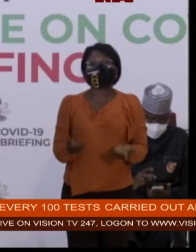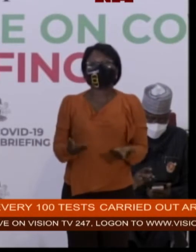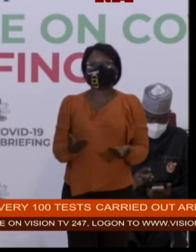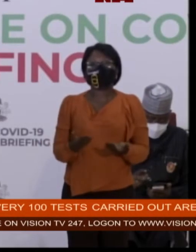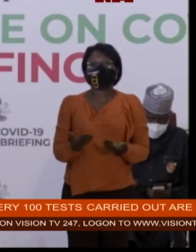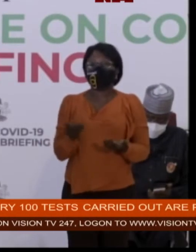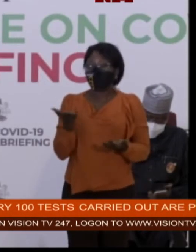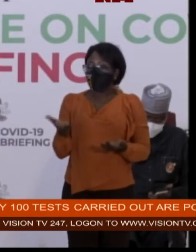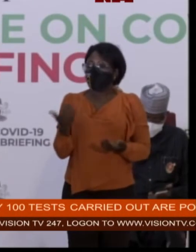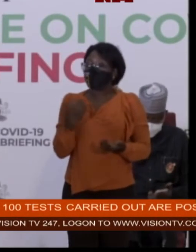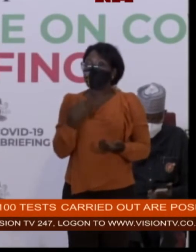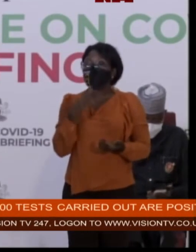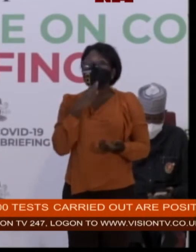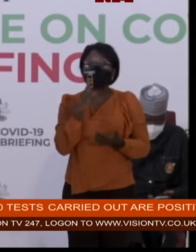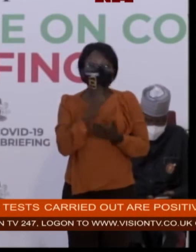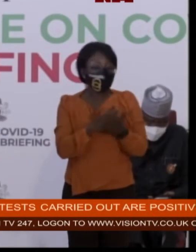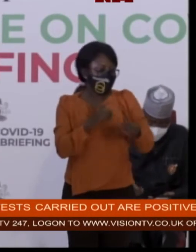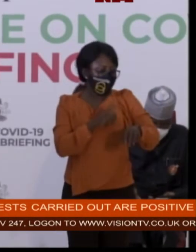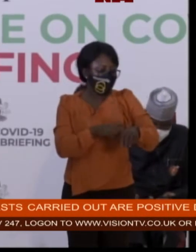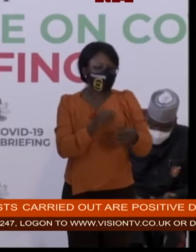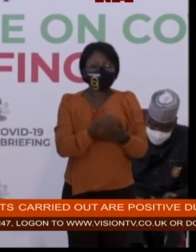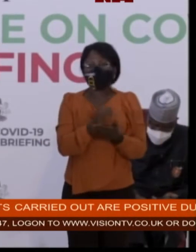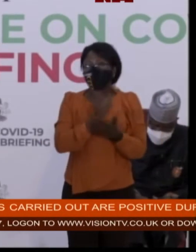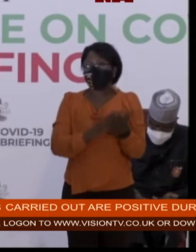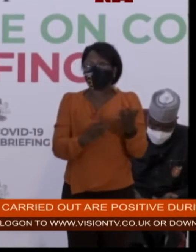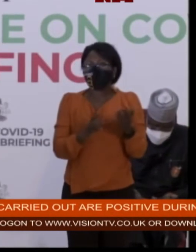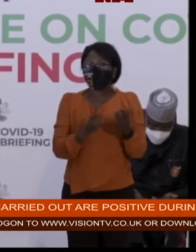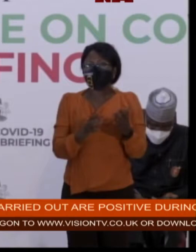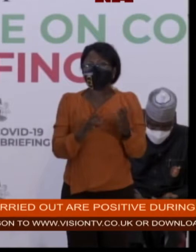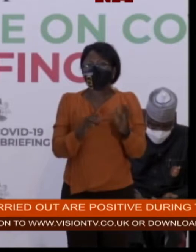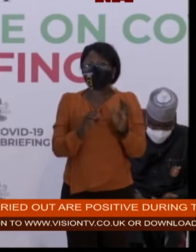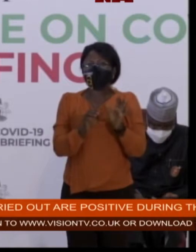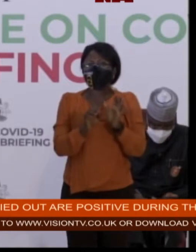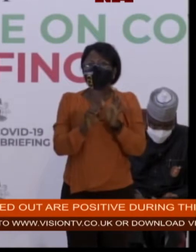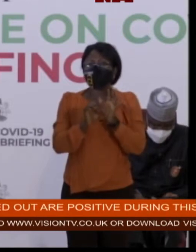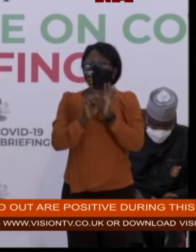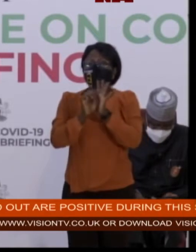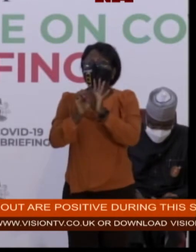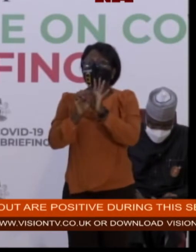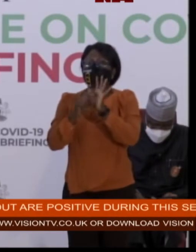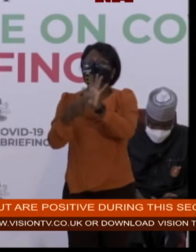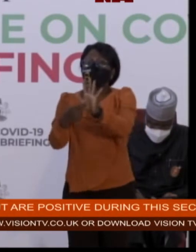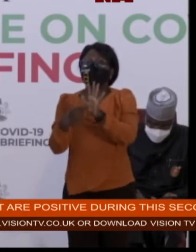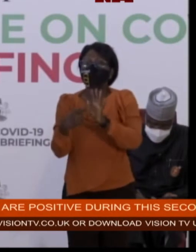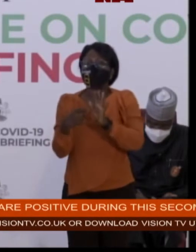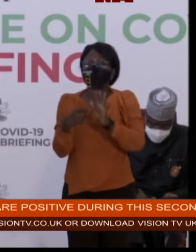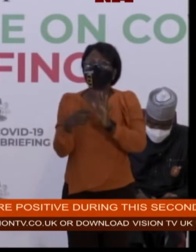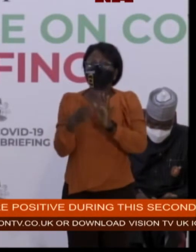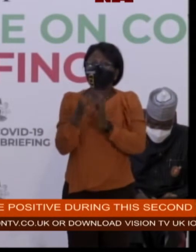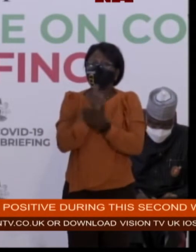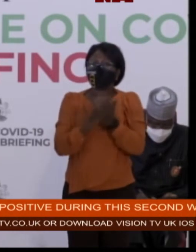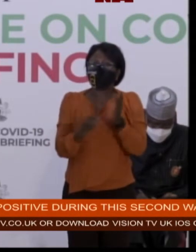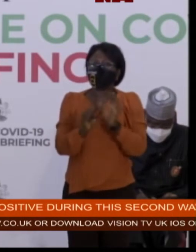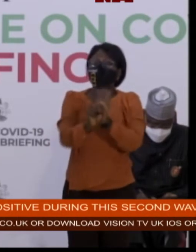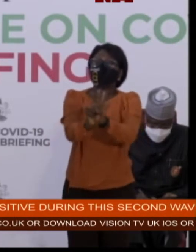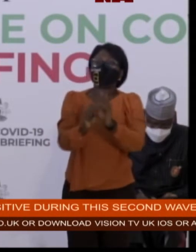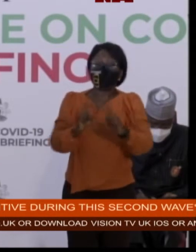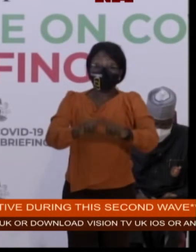cases where some unusual reaction, which may not be anything unusual as